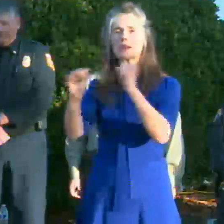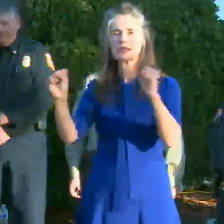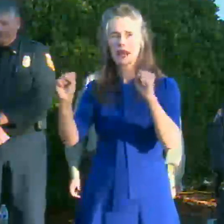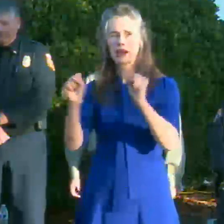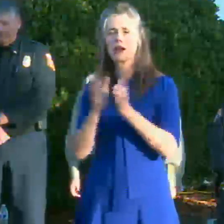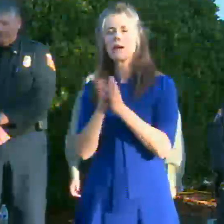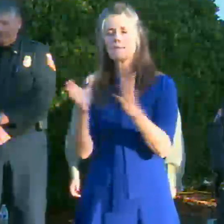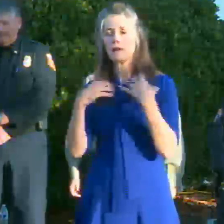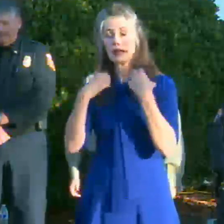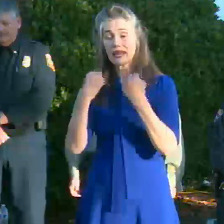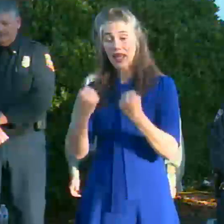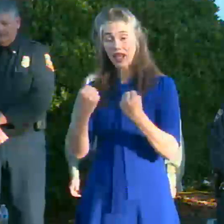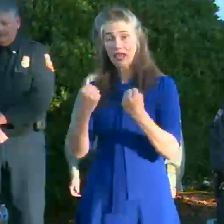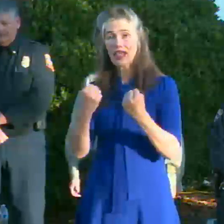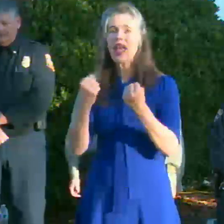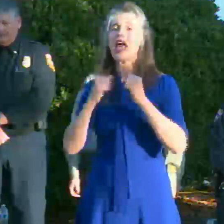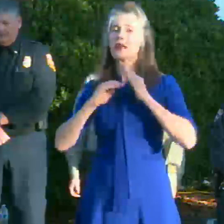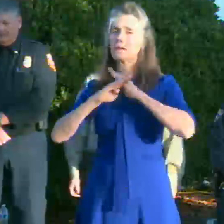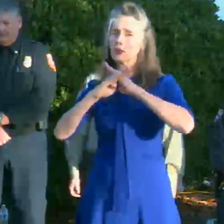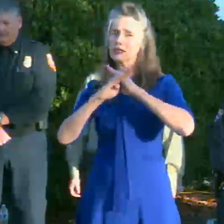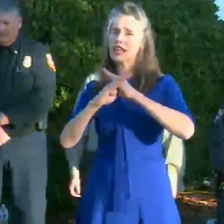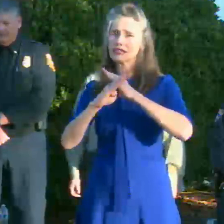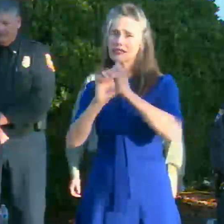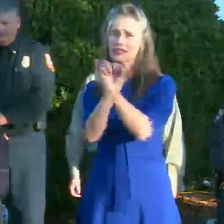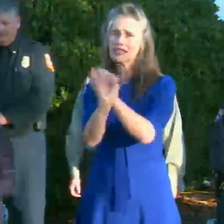your cooperation during this difficult time.